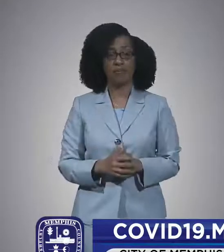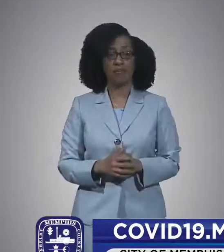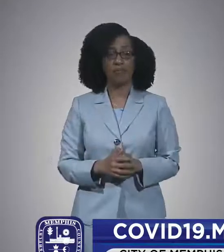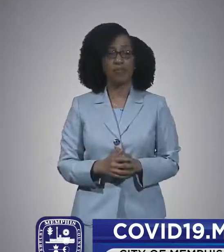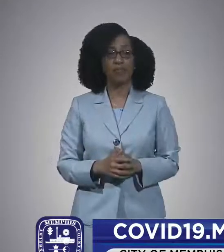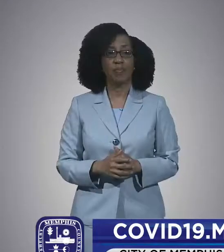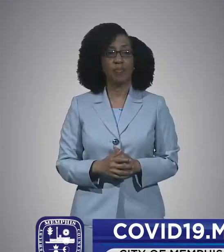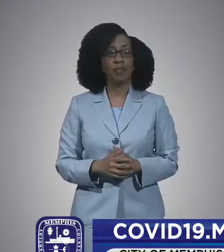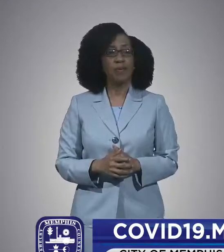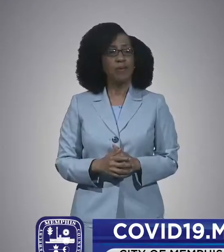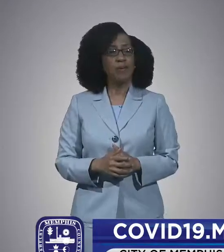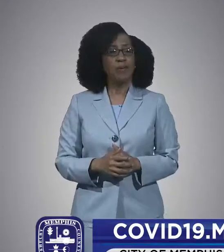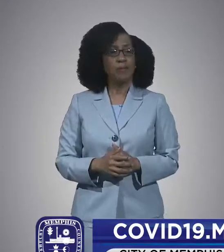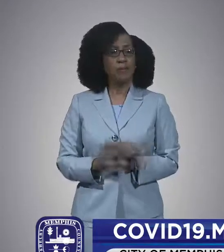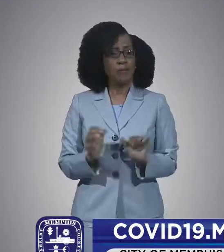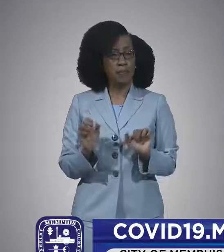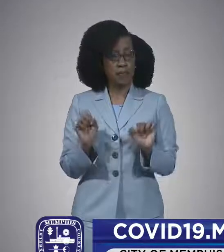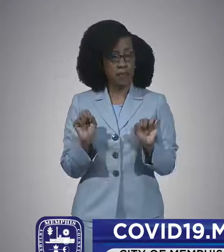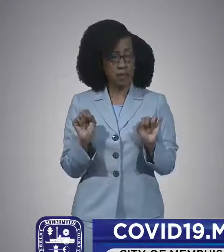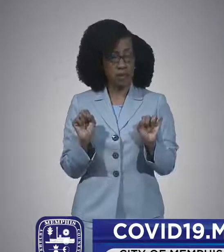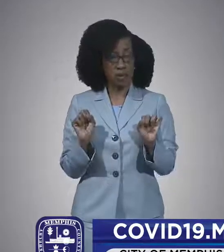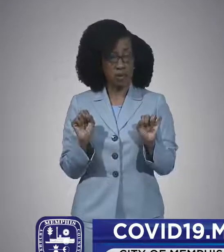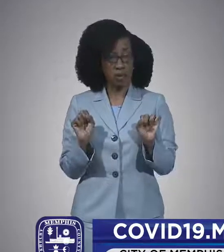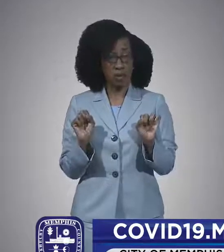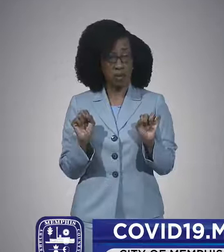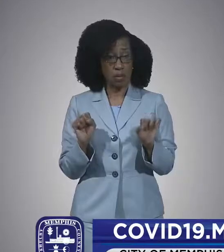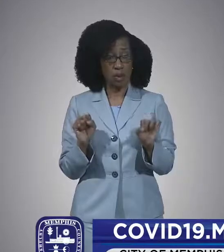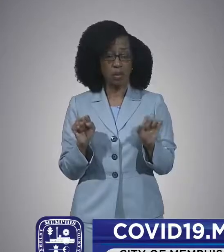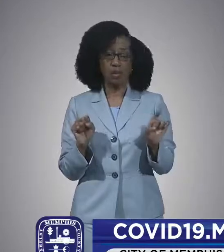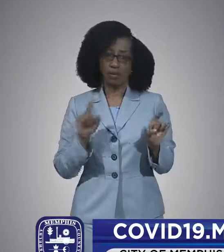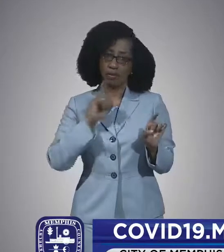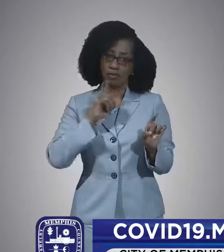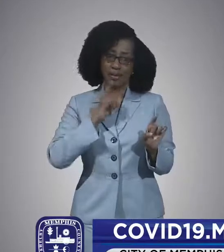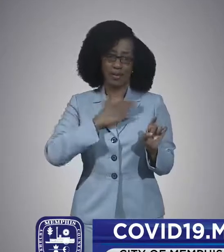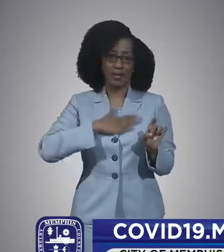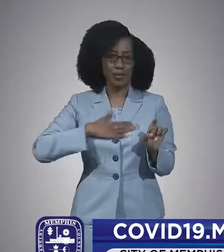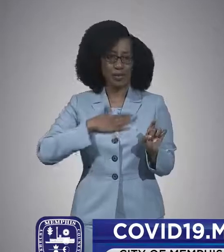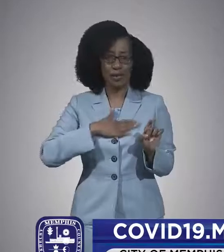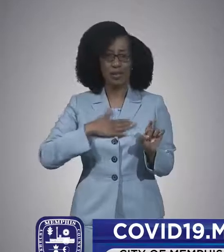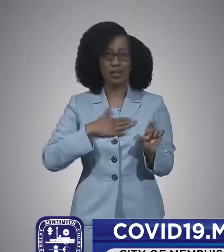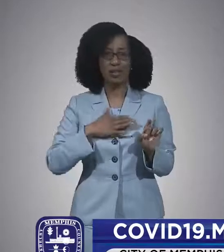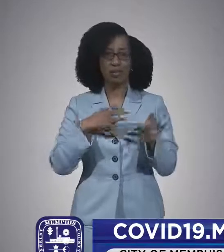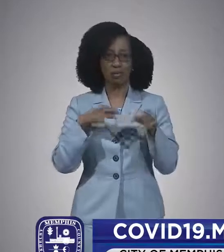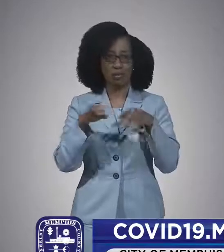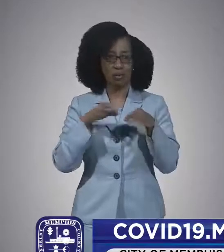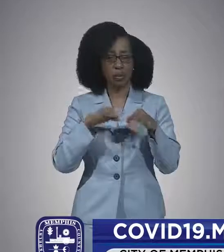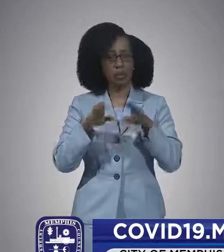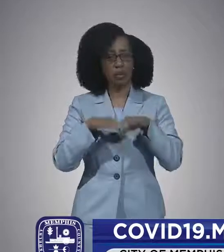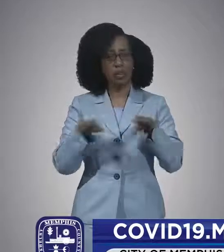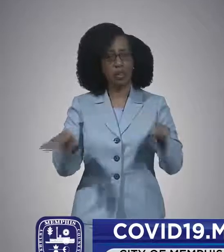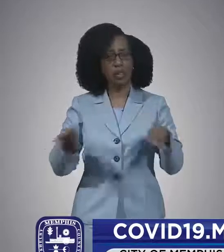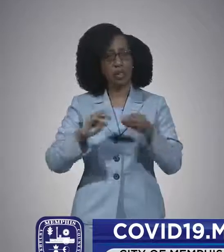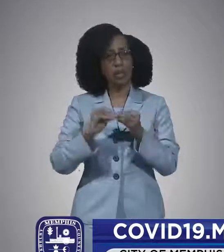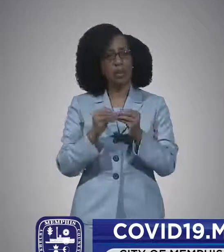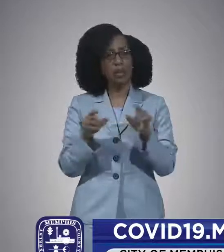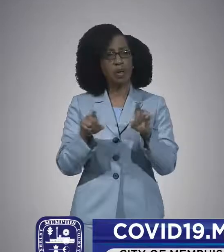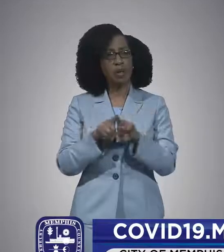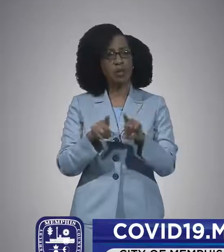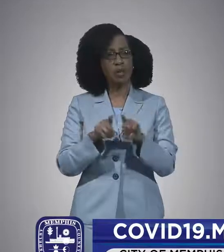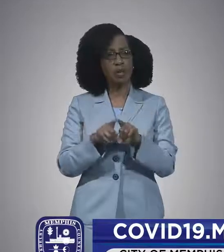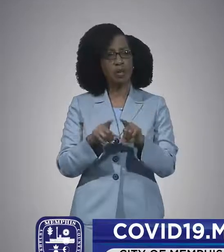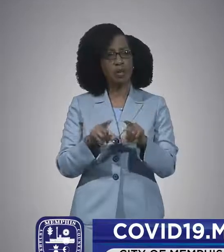I wanted to see if we could possibly, I appreciate that y'all are sending the pediatric numbers. Could we also get the numbers